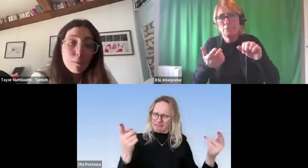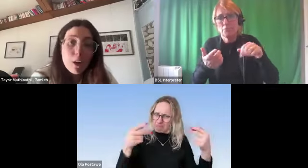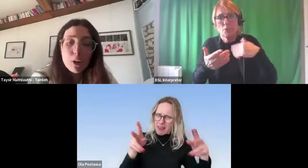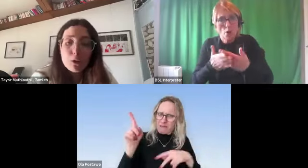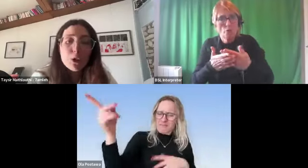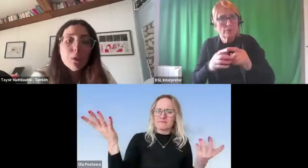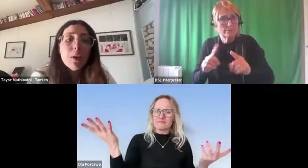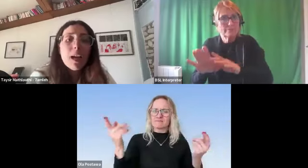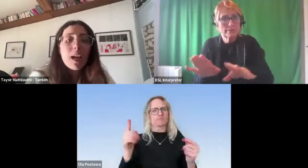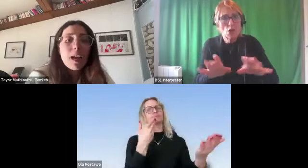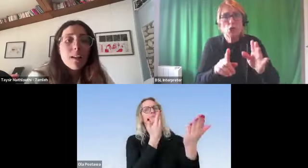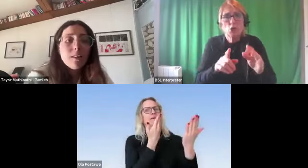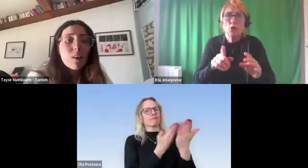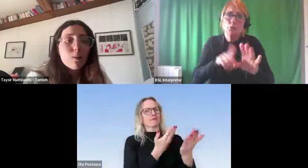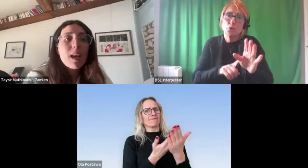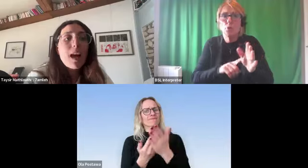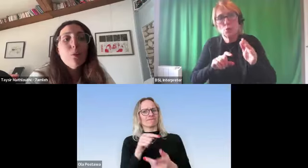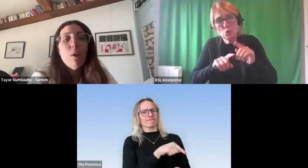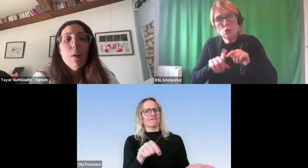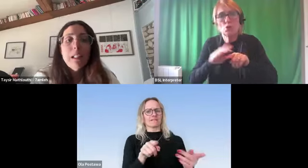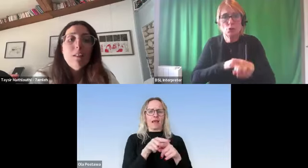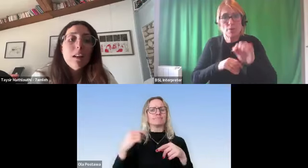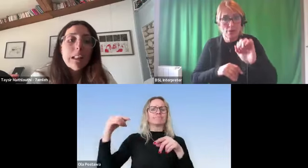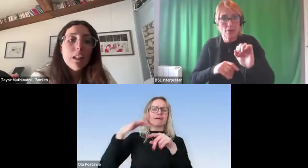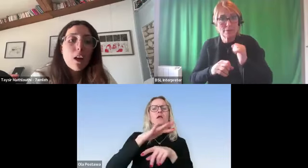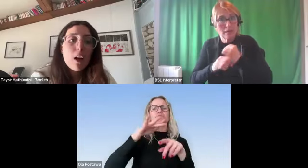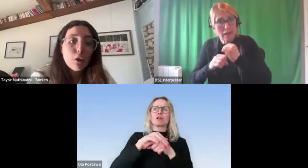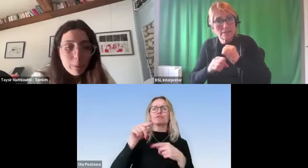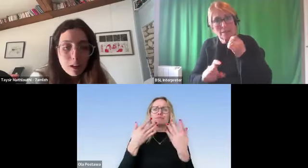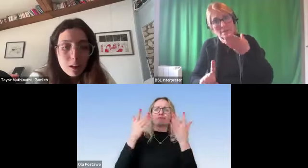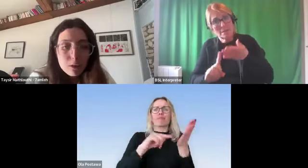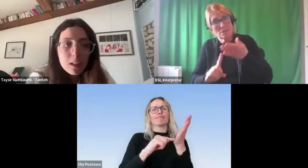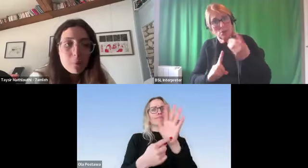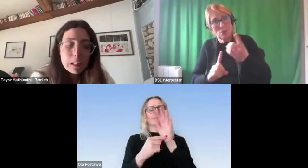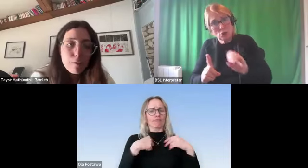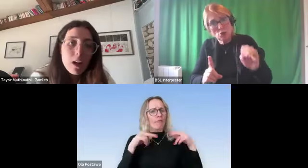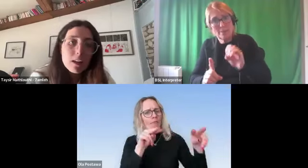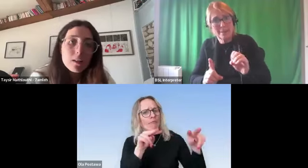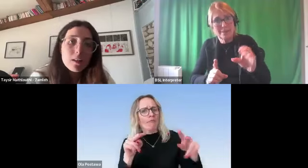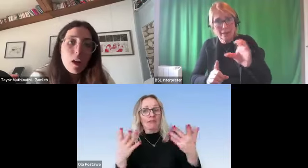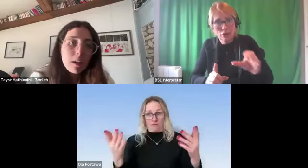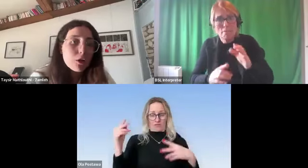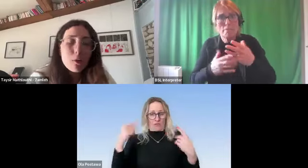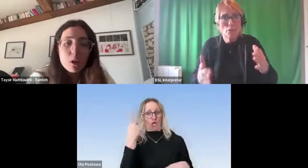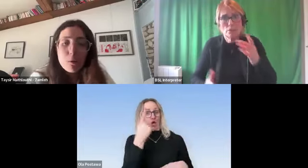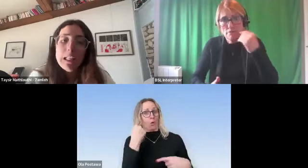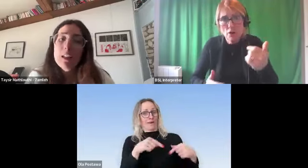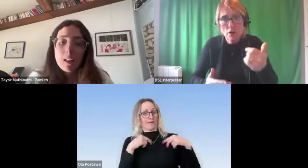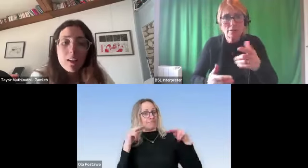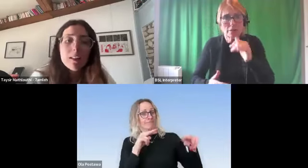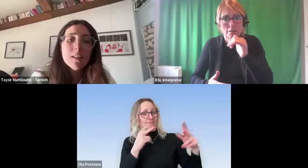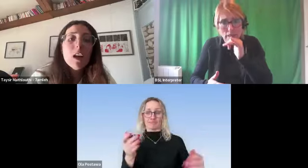the platform YouTube. And those ads were mostly targeting European countries, mostly France,